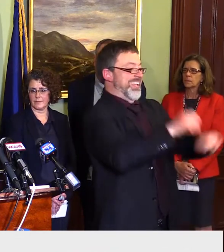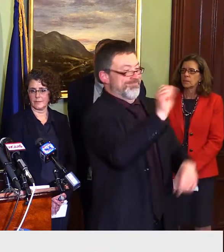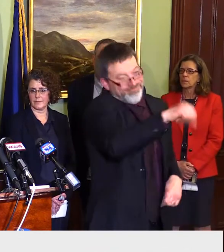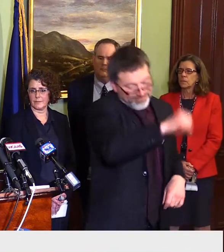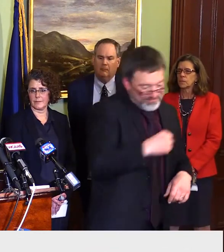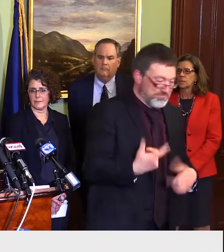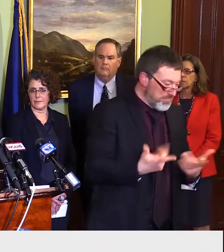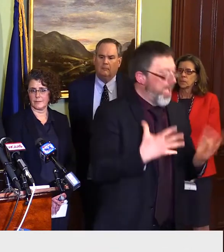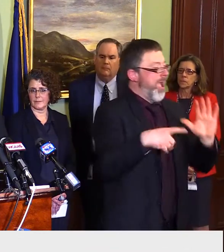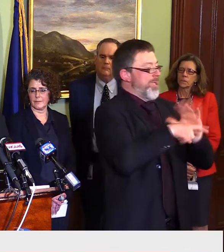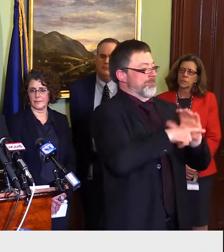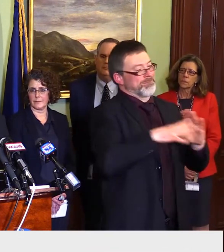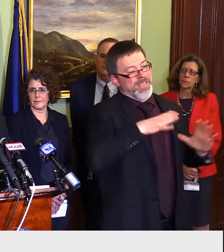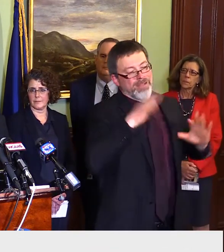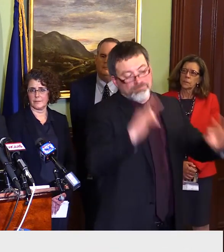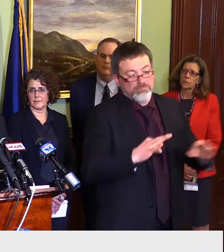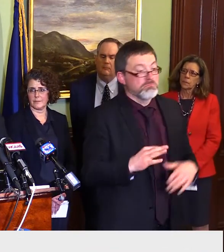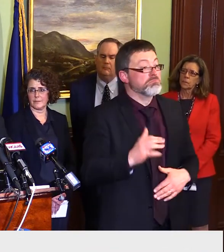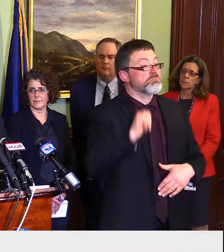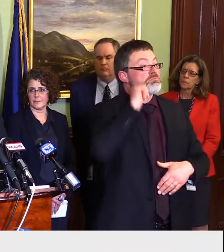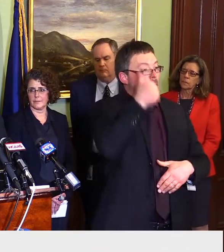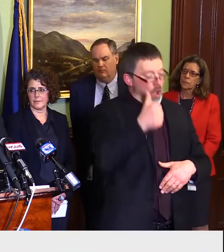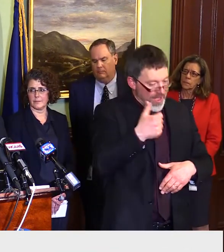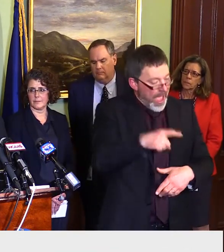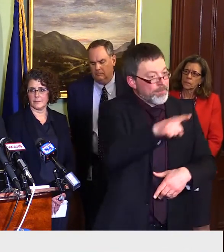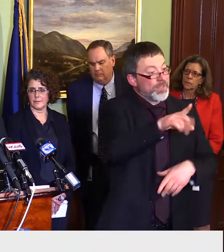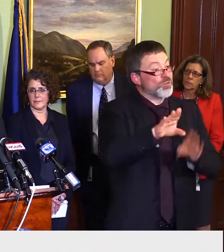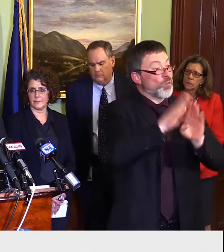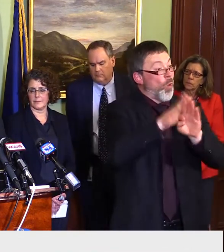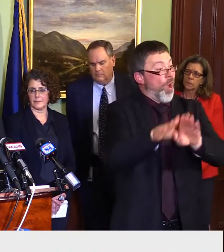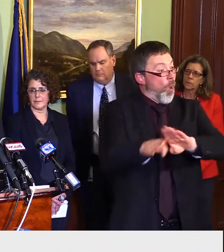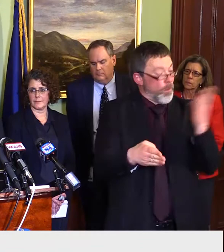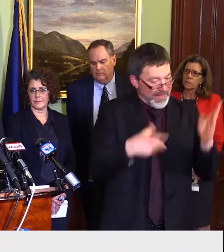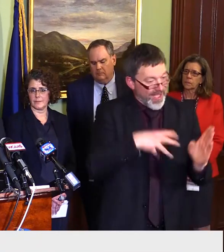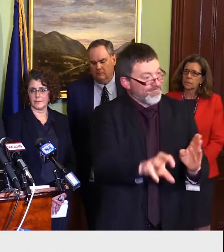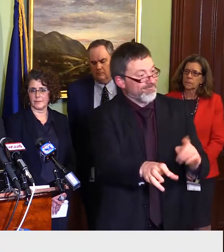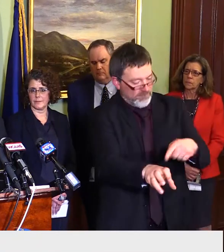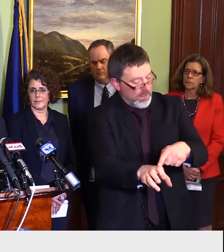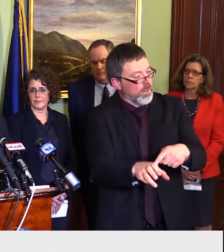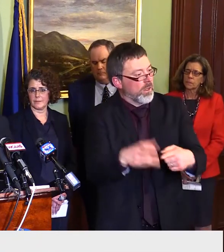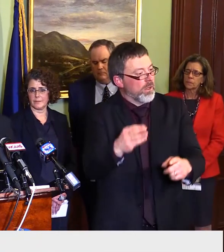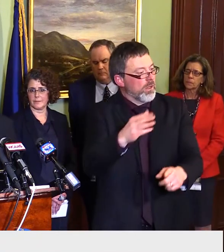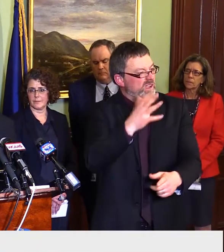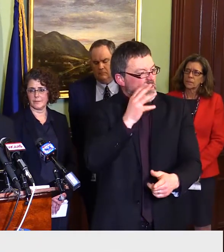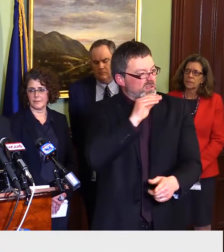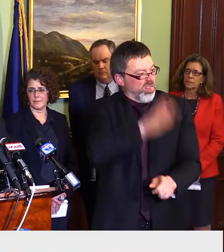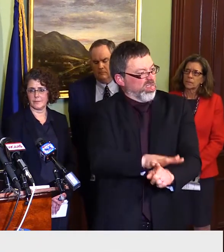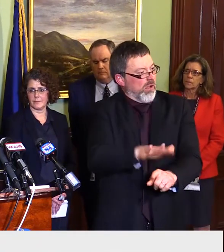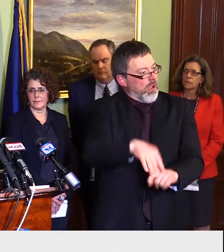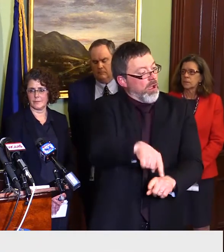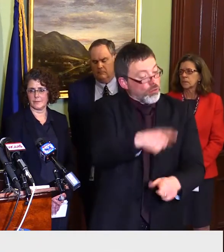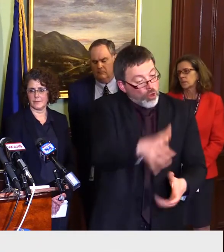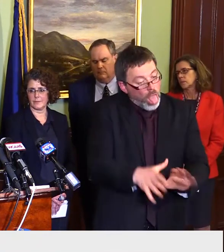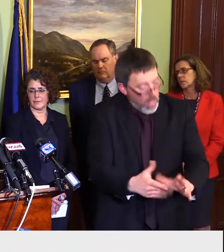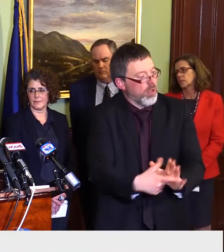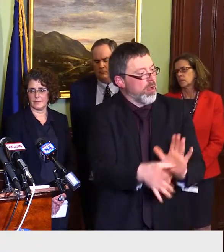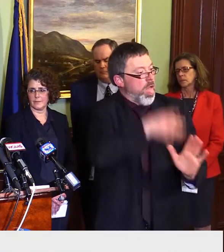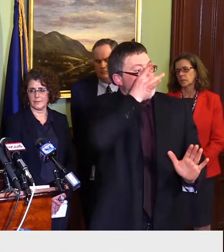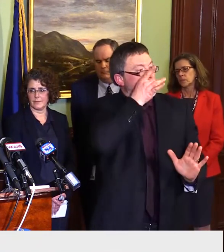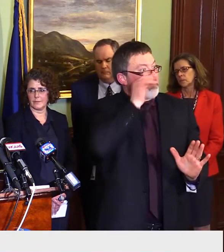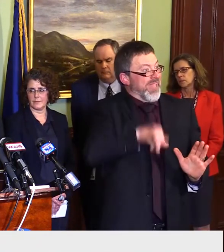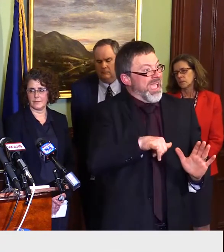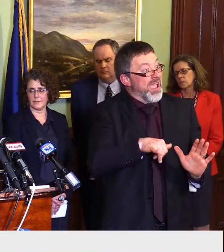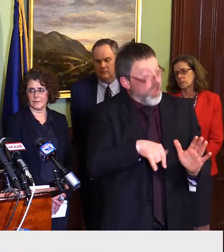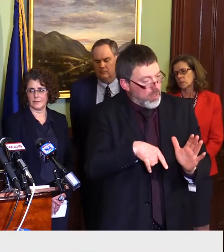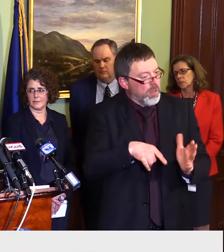don't. And we have to be honest about that we have, we're doing all we can at this point in time. We're monitoring the number of tests we